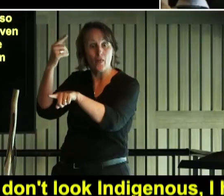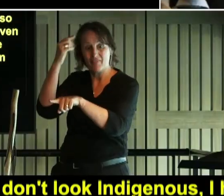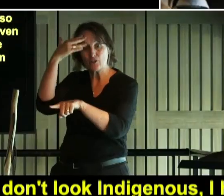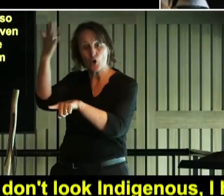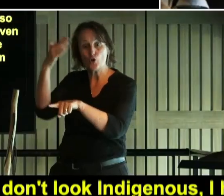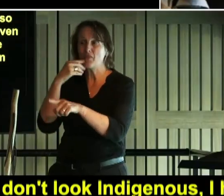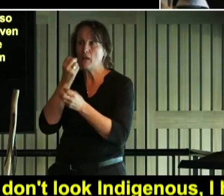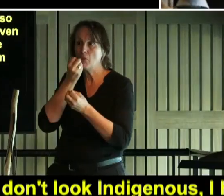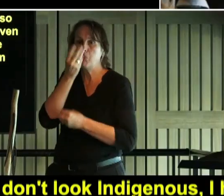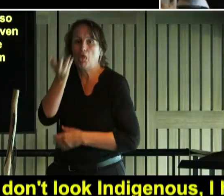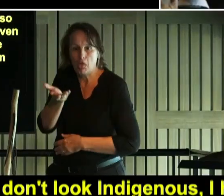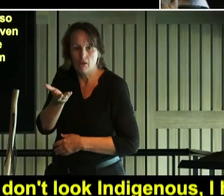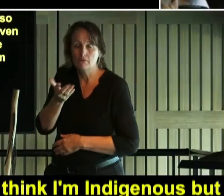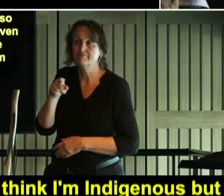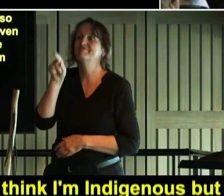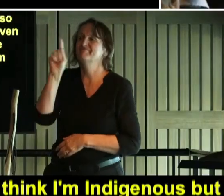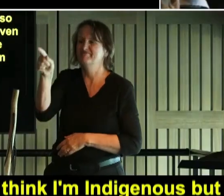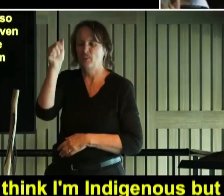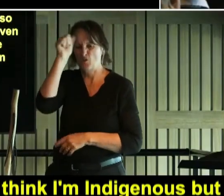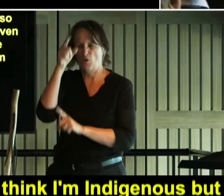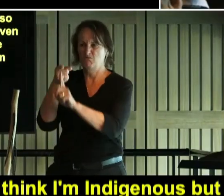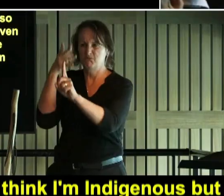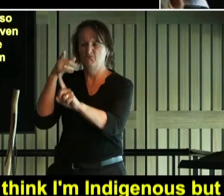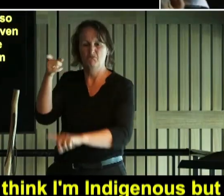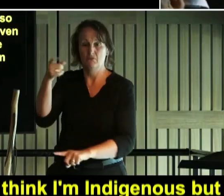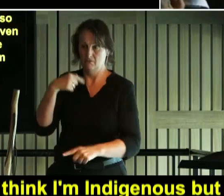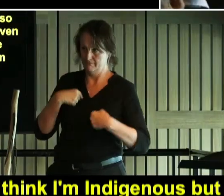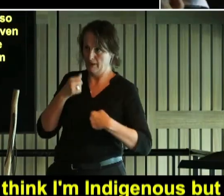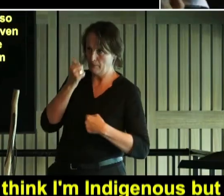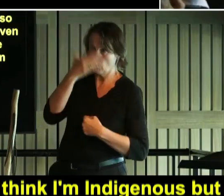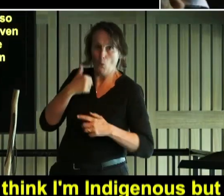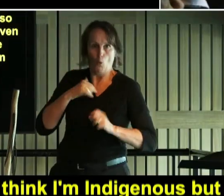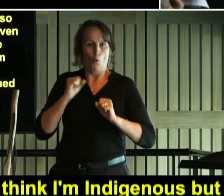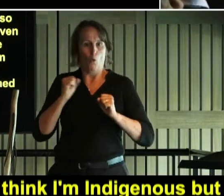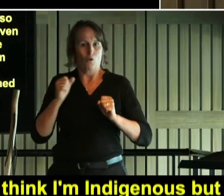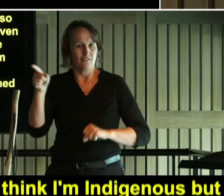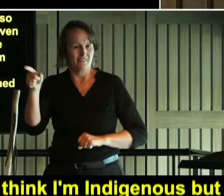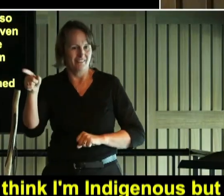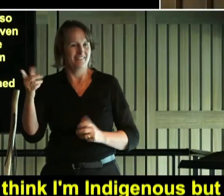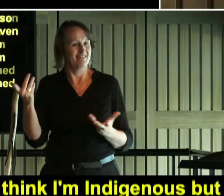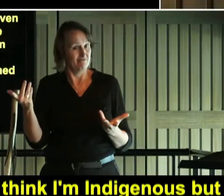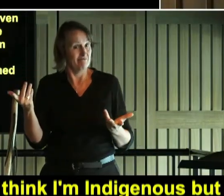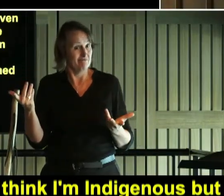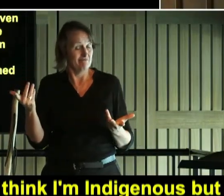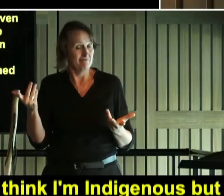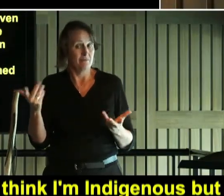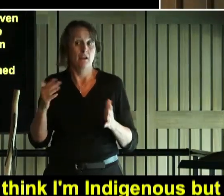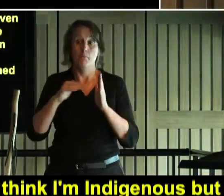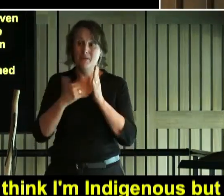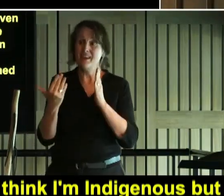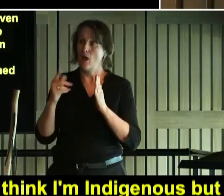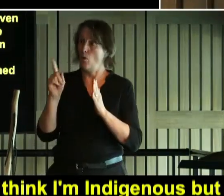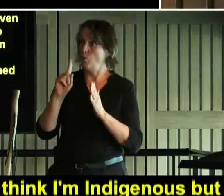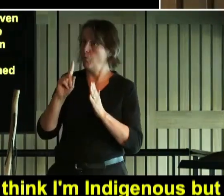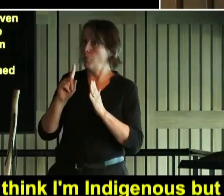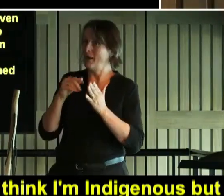late and they've opened their mouth and stuck both feet in it and then you come out, sort of stuff. So, but what sustains me now are the people around